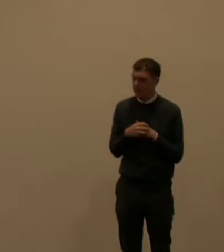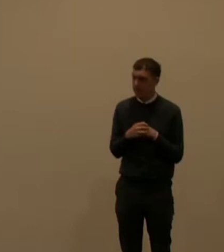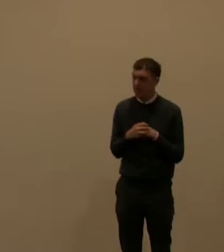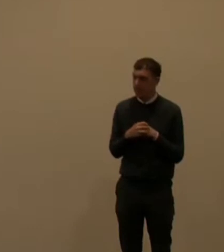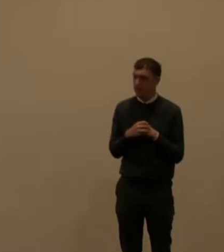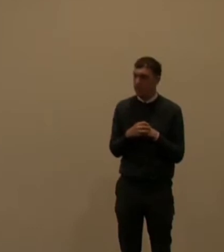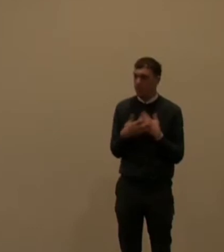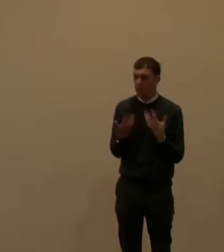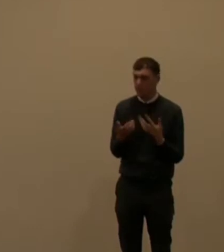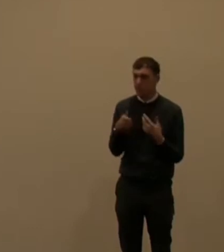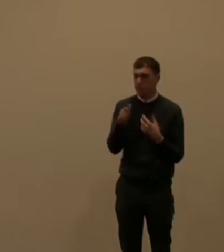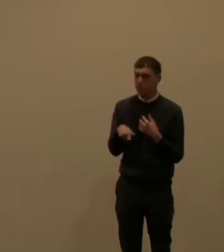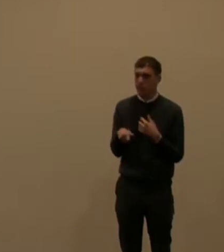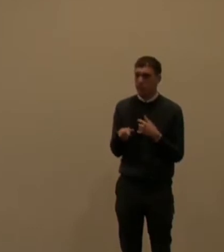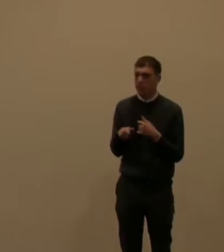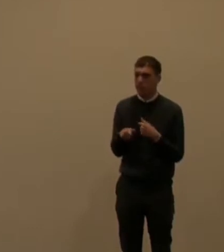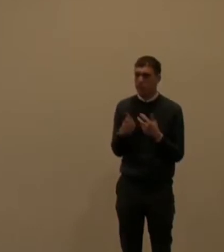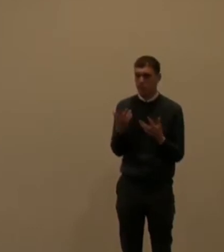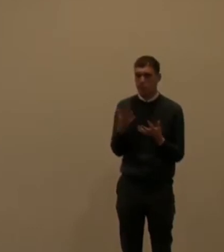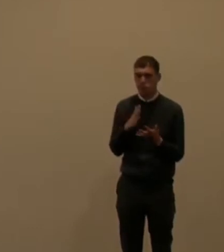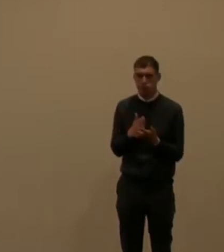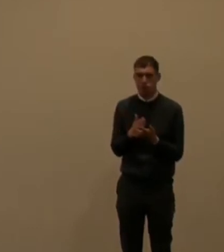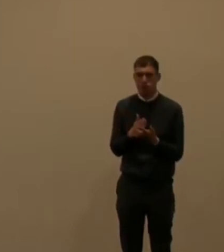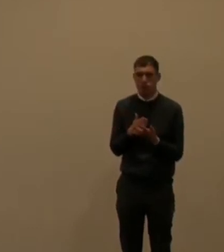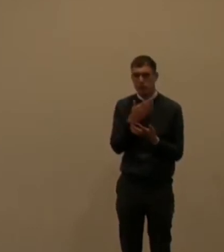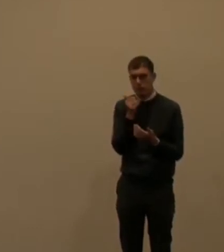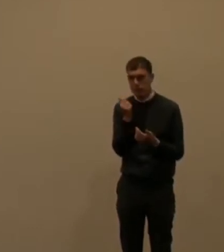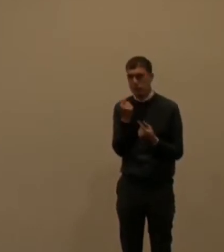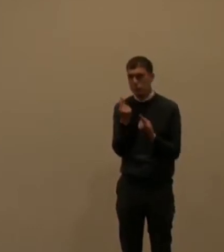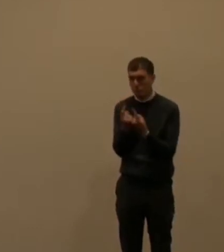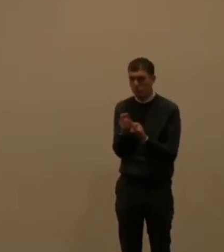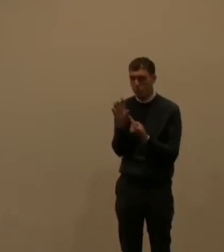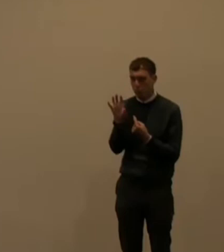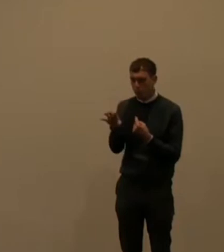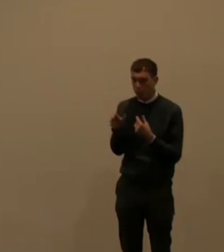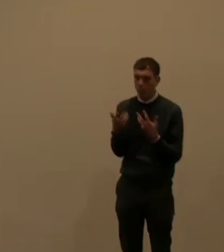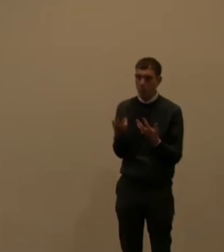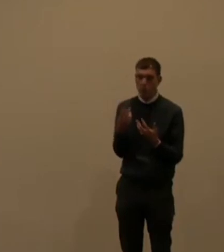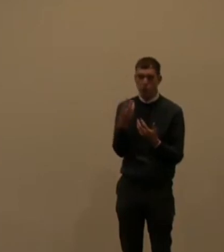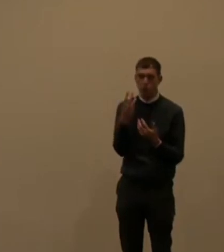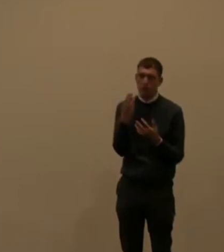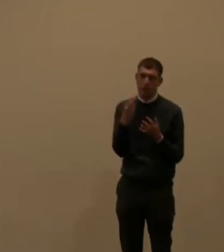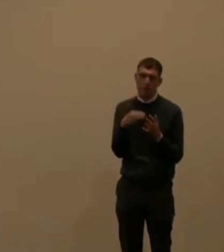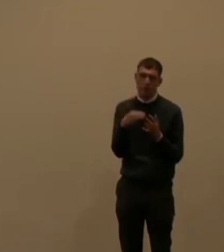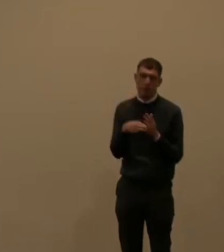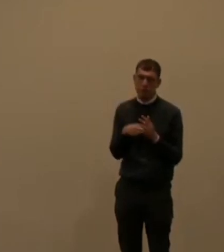have the process saying, hey, yeah, but it was nice that it was all in one place. Yeah, but it also took 3 minutes to load the